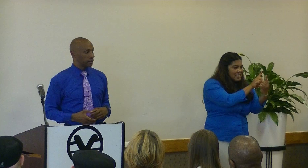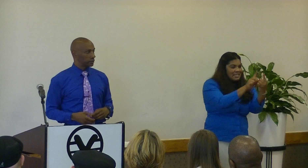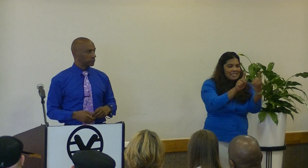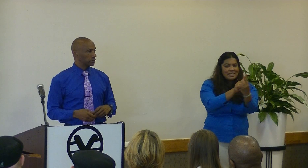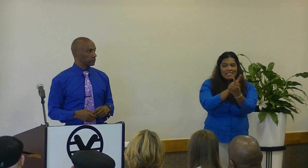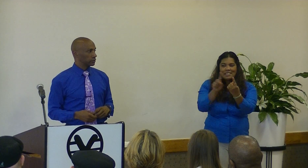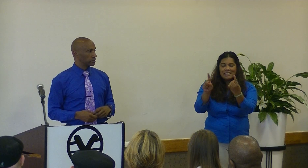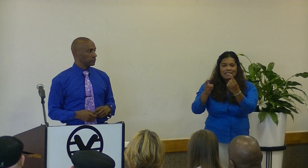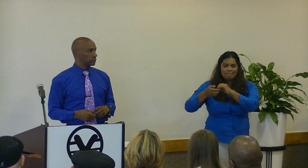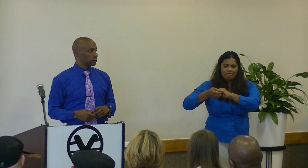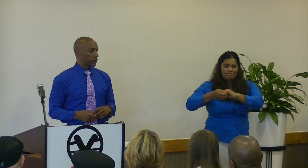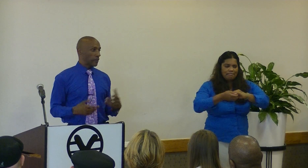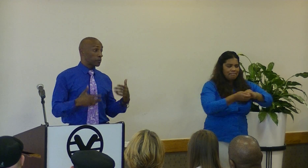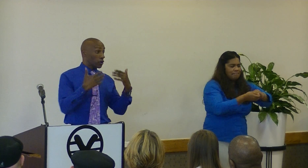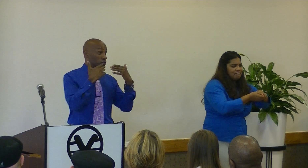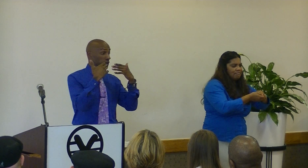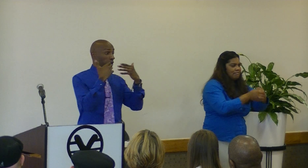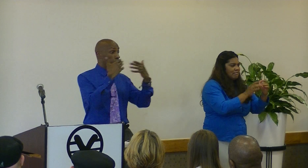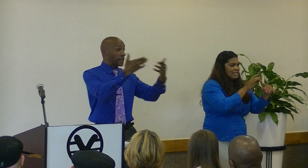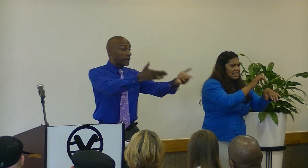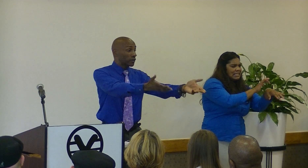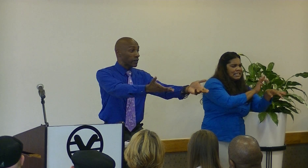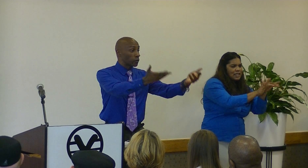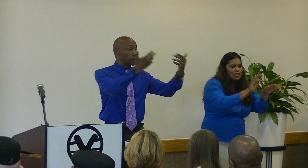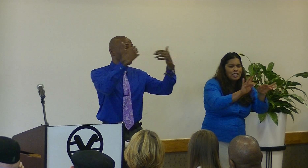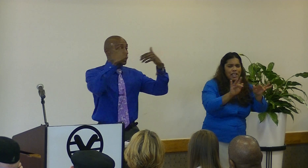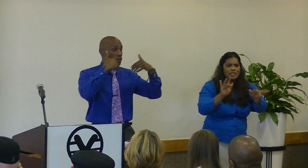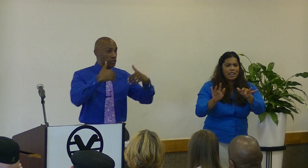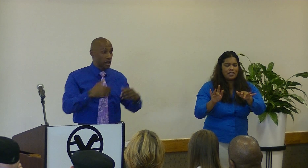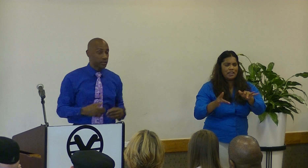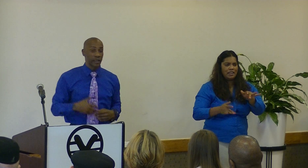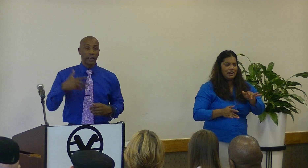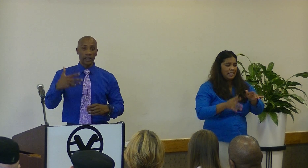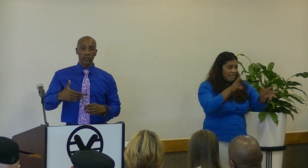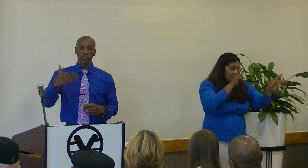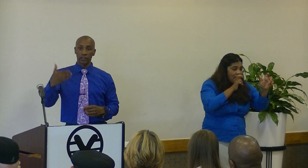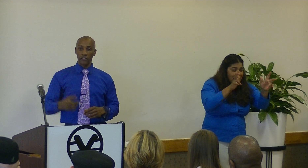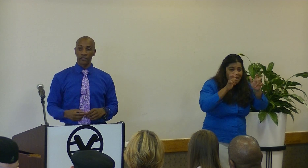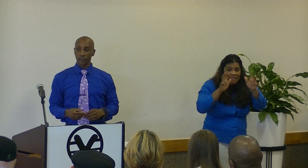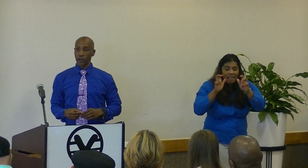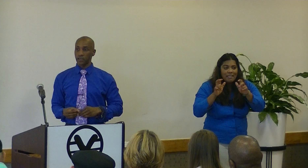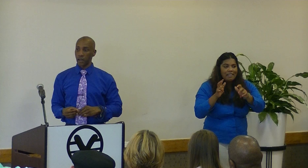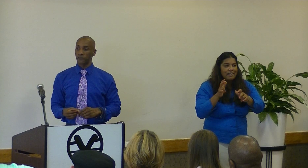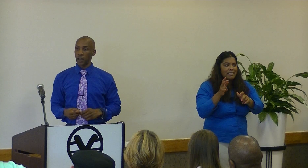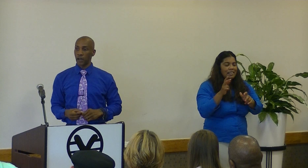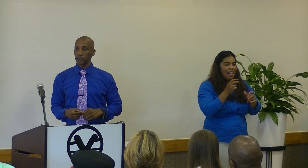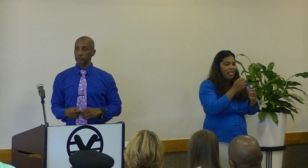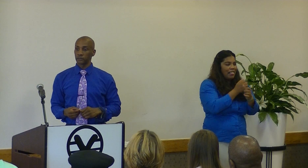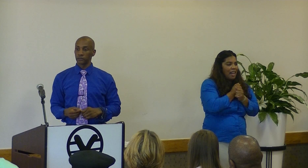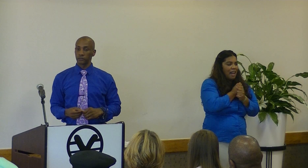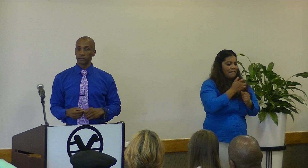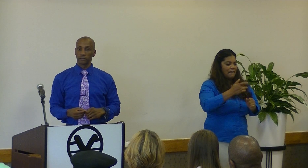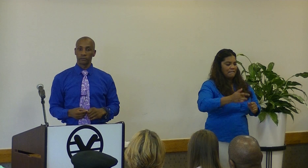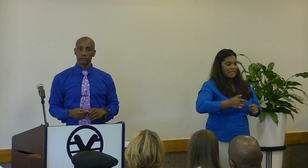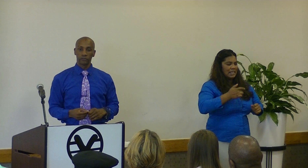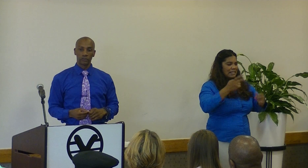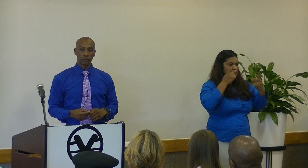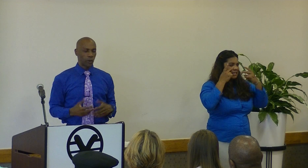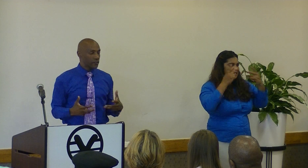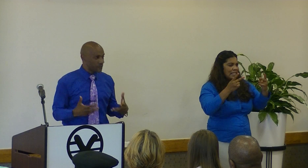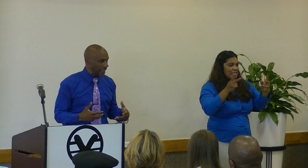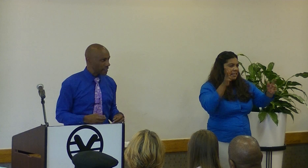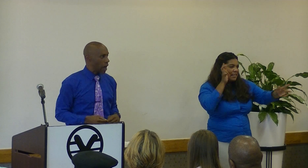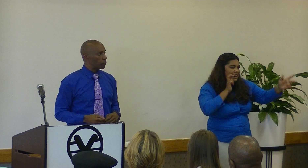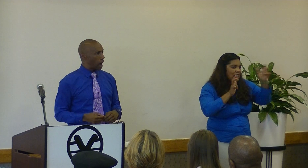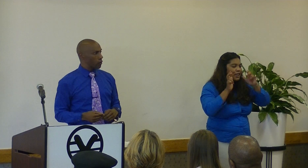of God? What if every person that we hear and everyone who hears us hears the loving voice of God?